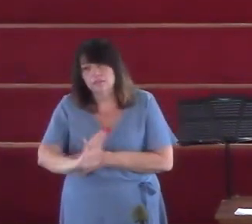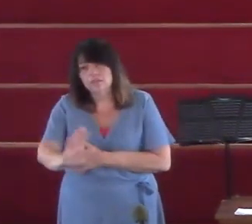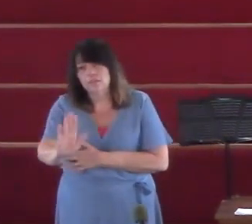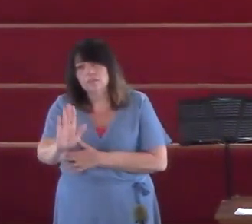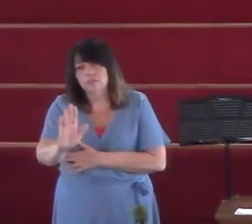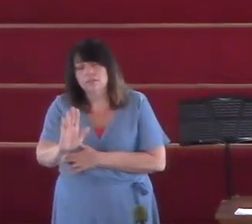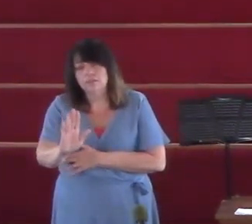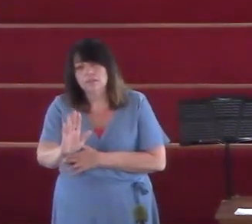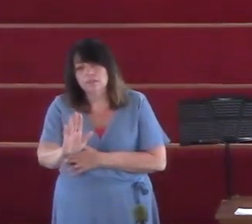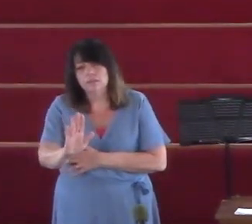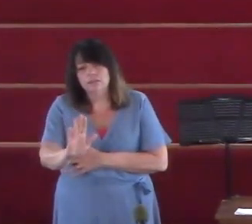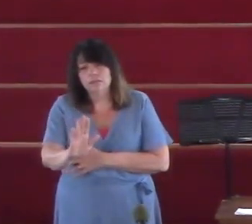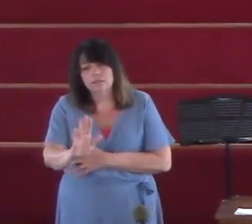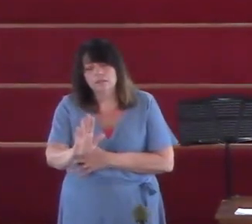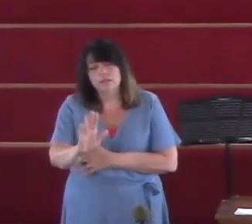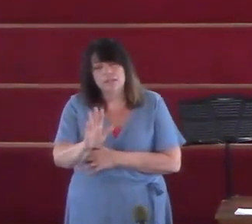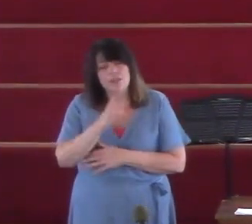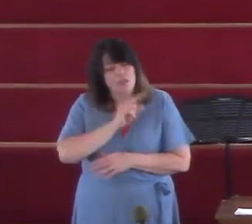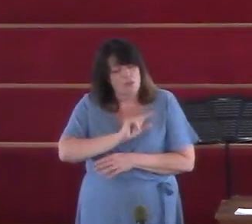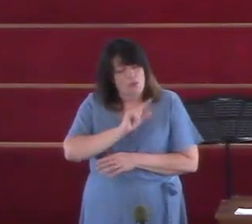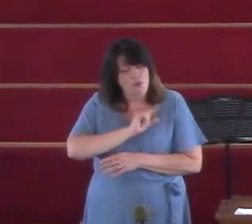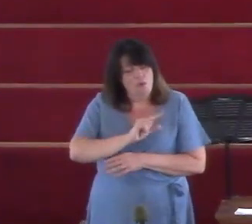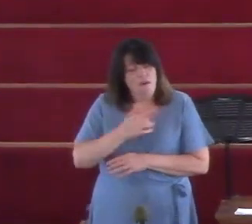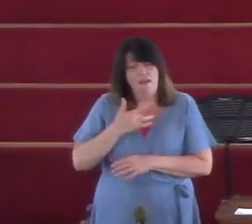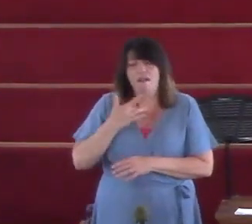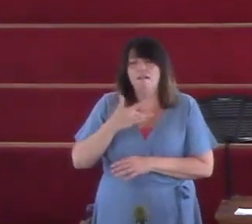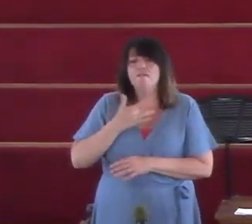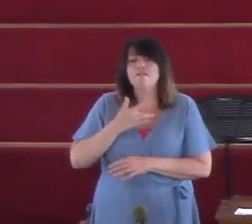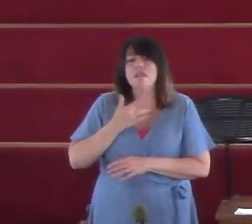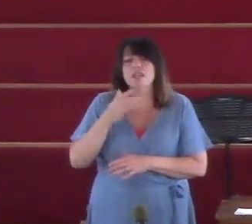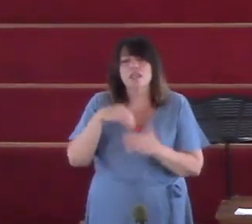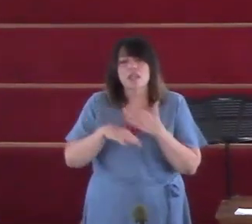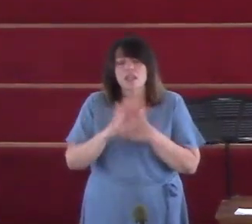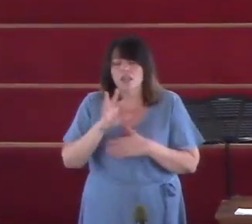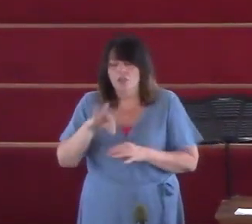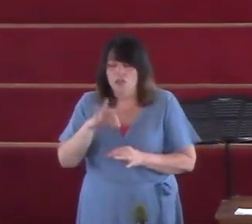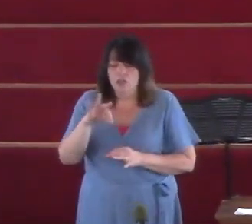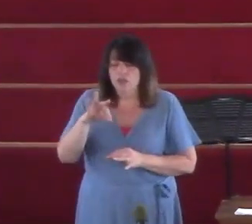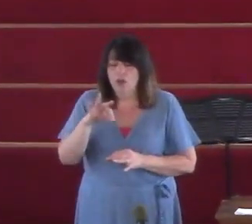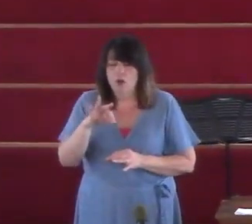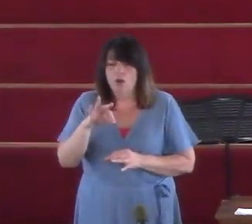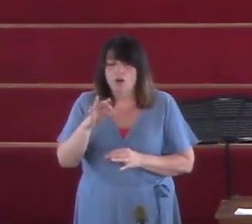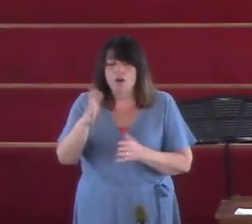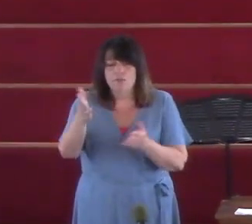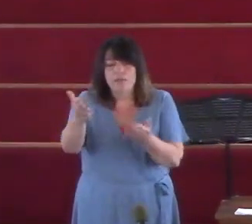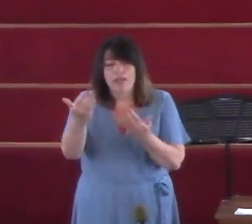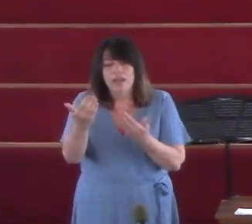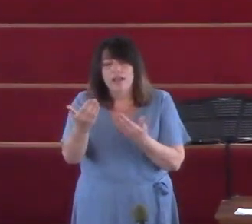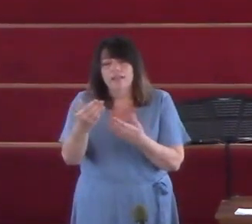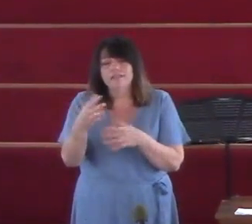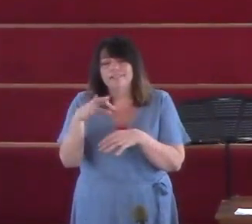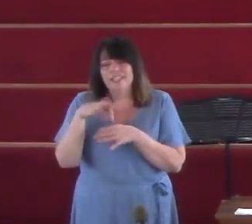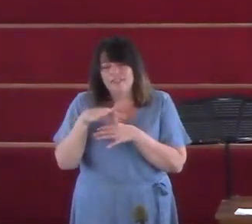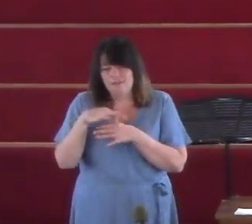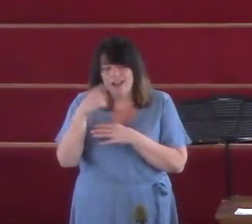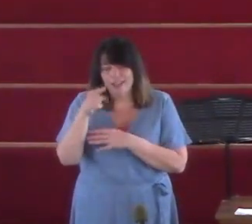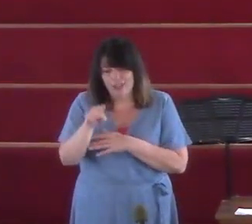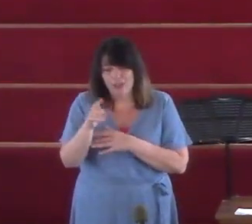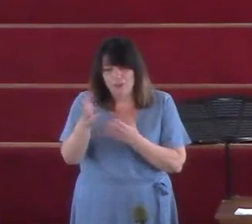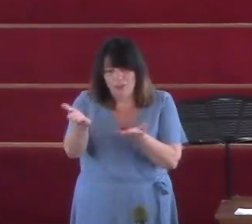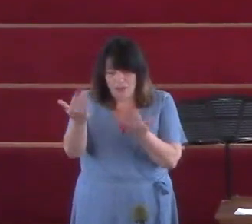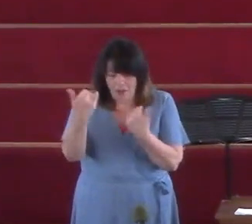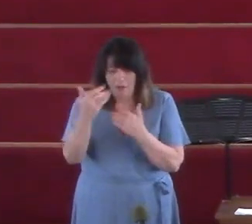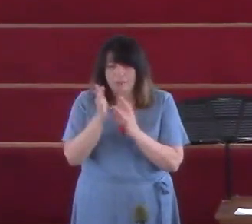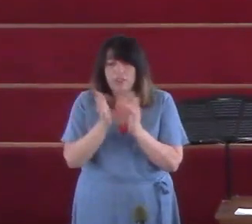of the Lord that I feel in my soul. May I invite you this morning to come unto Jesus. He said, come unto